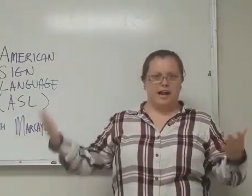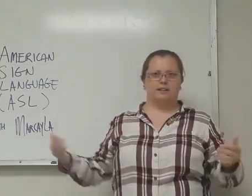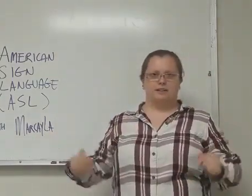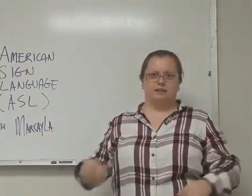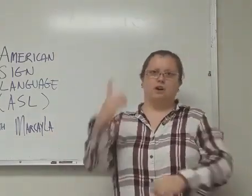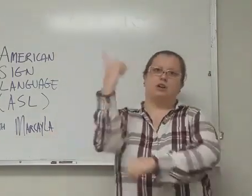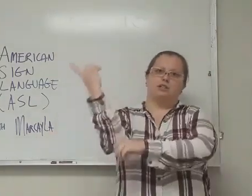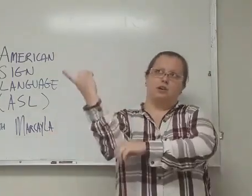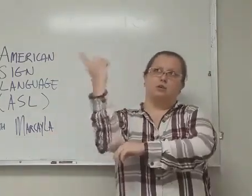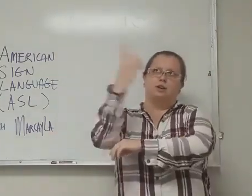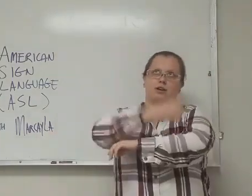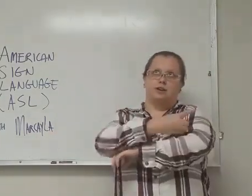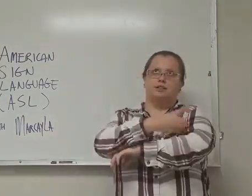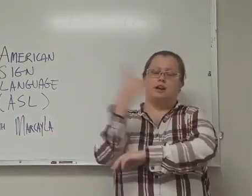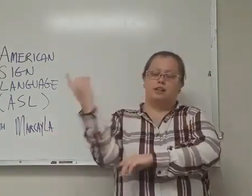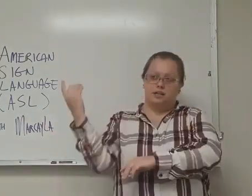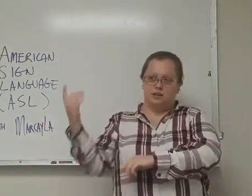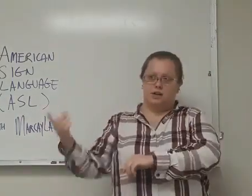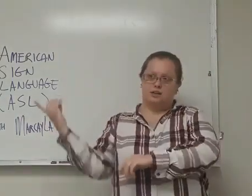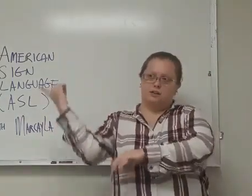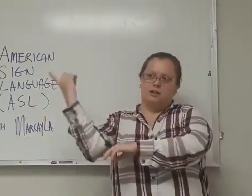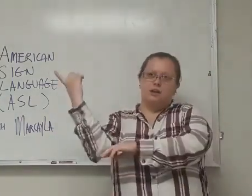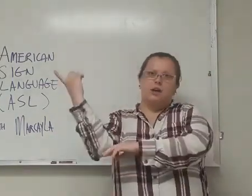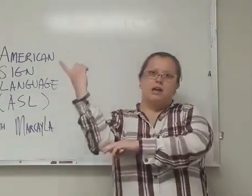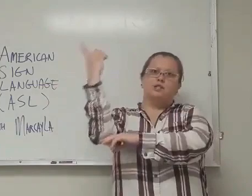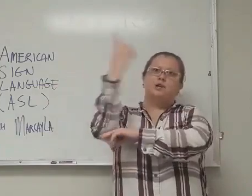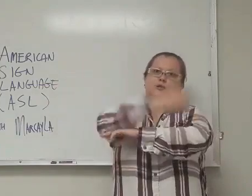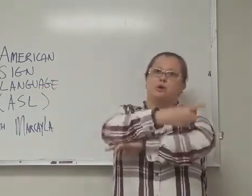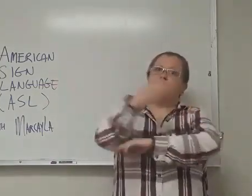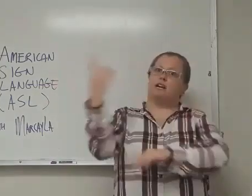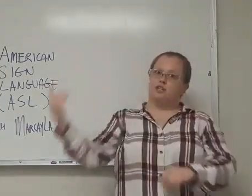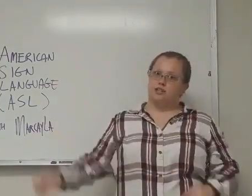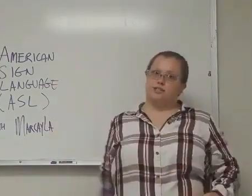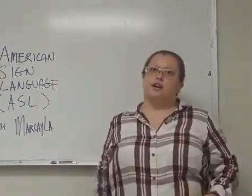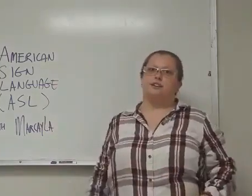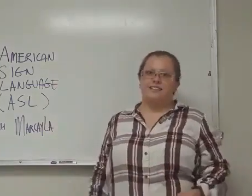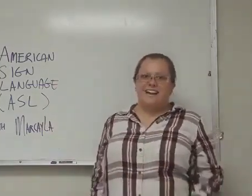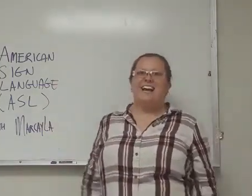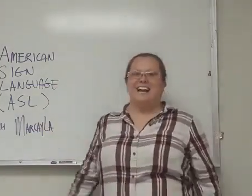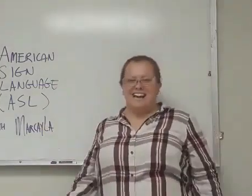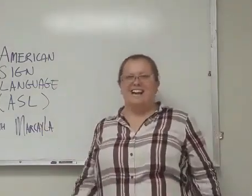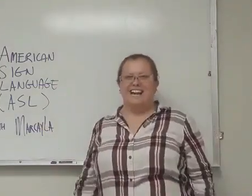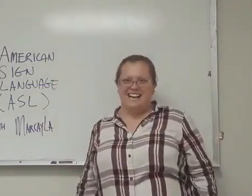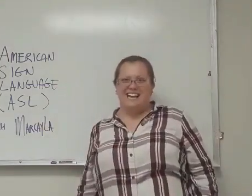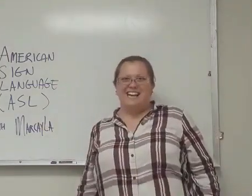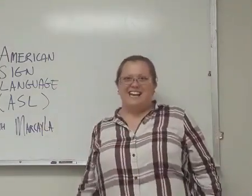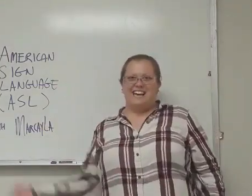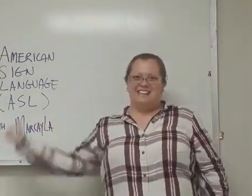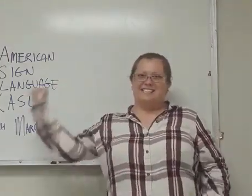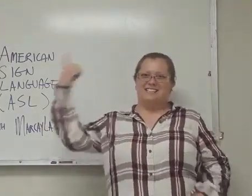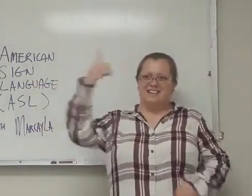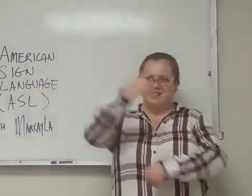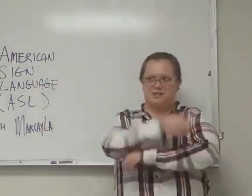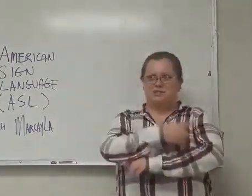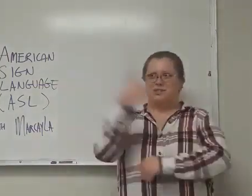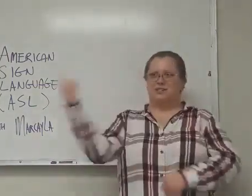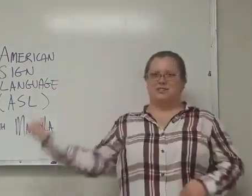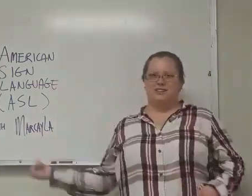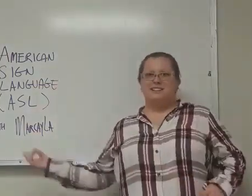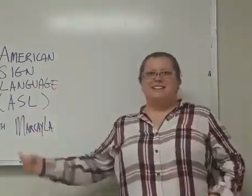Exactly. Okay. It's kind of like a clock. Is it the sun? It's actually the sun. Okay, that's okay. It's. I was 41 years